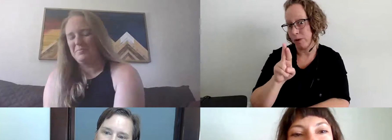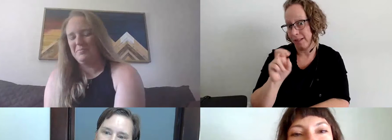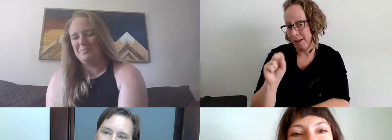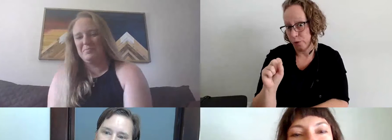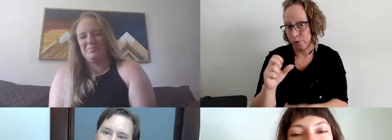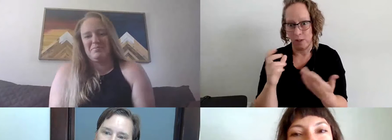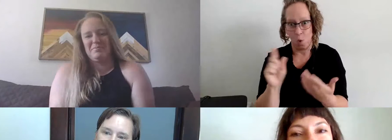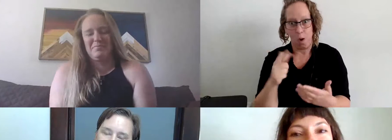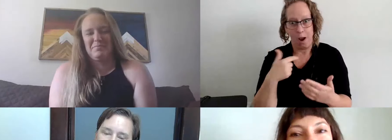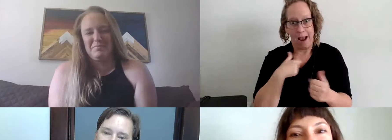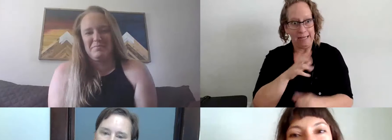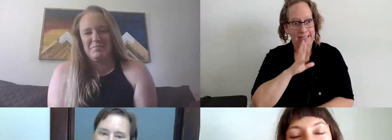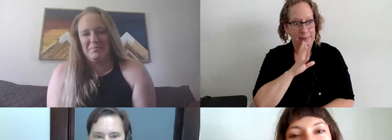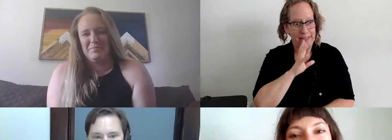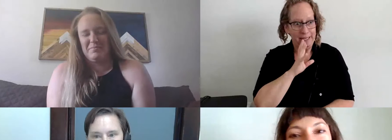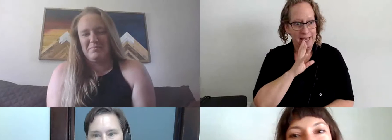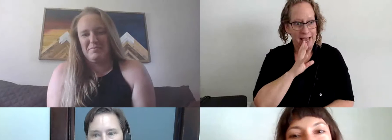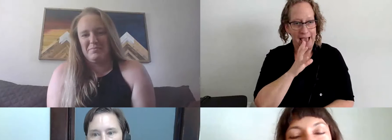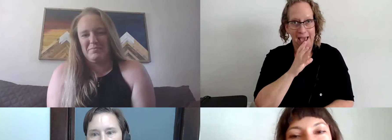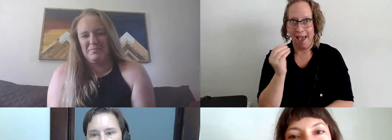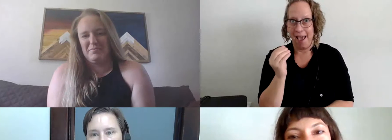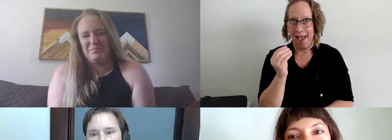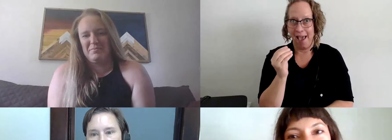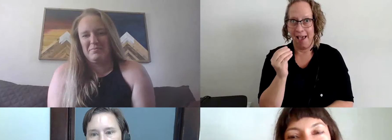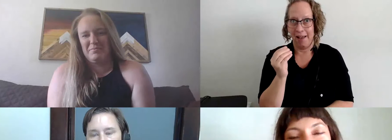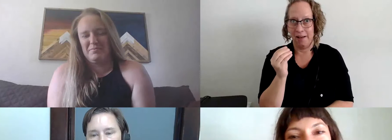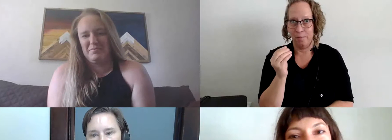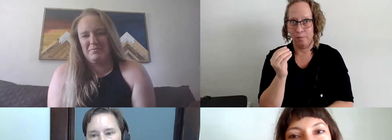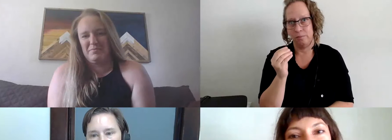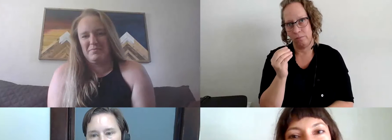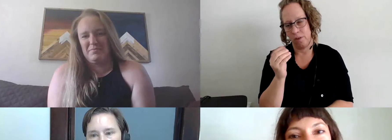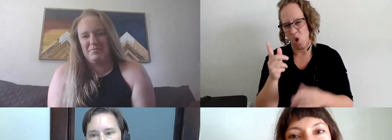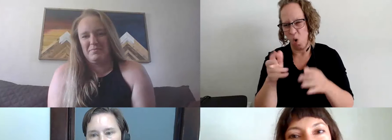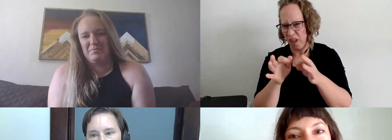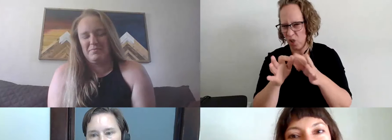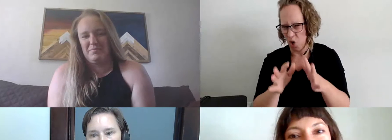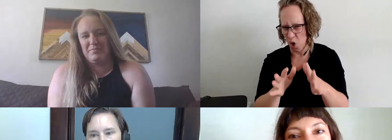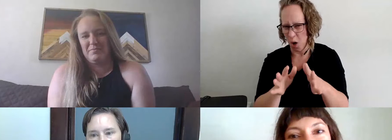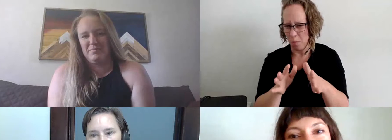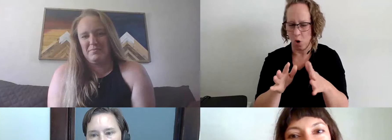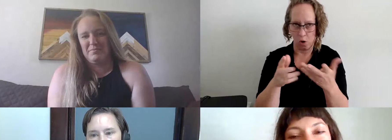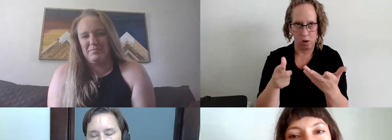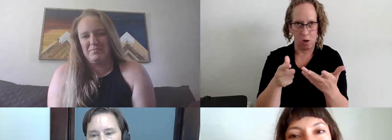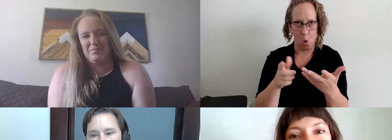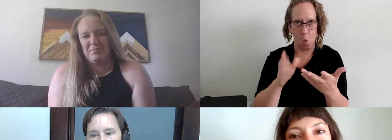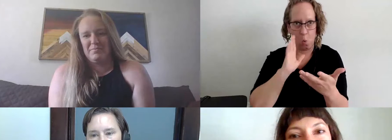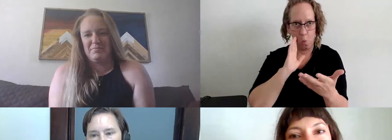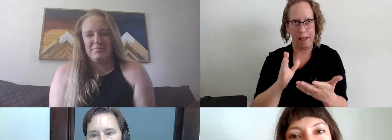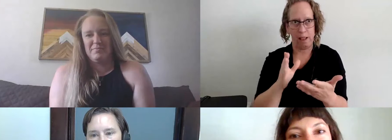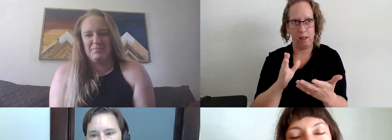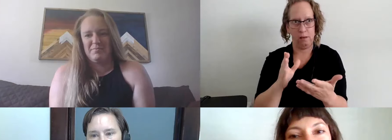where I will speak and the video relay interpreter will